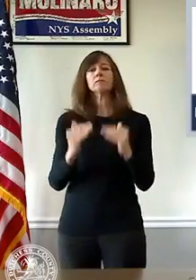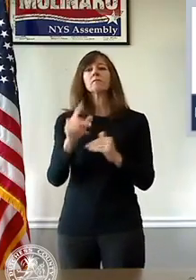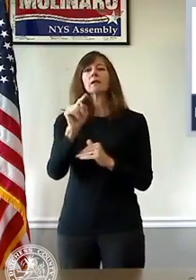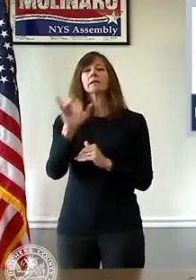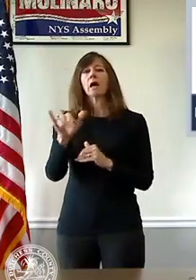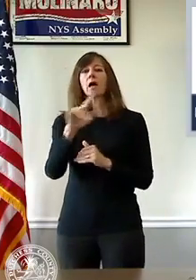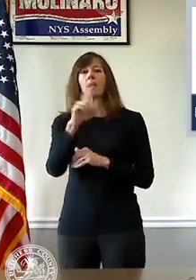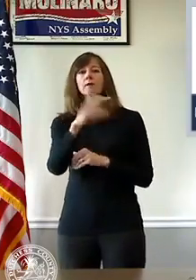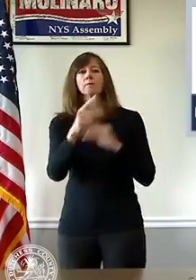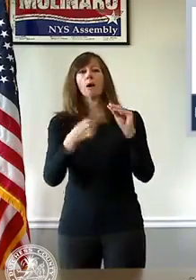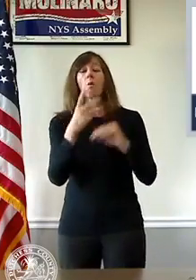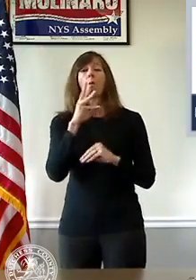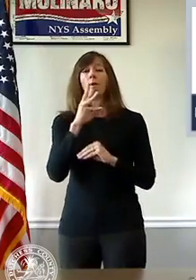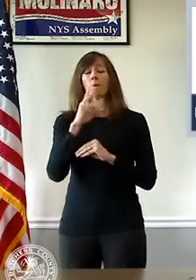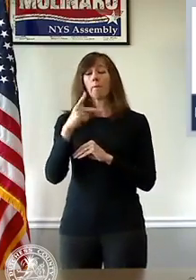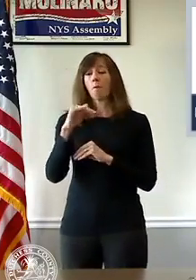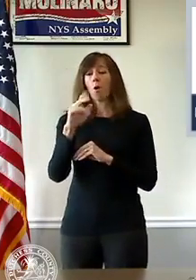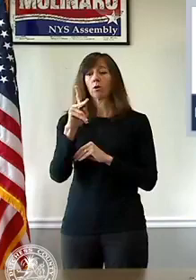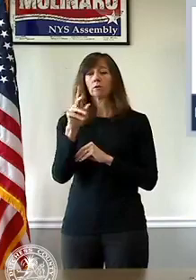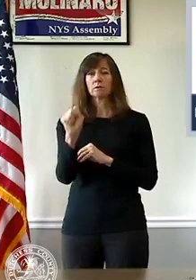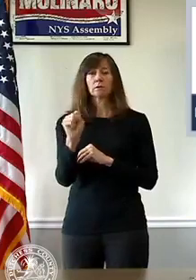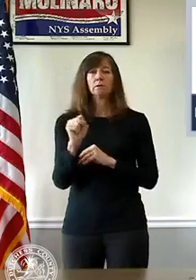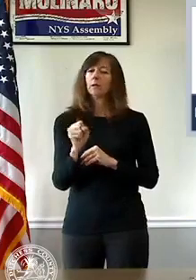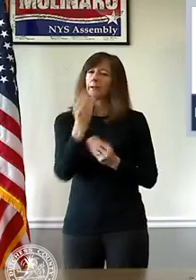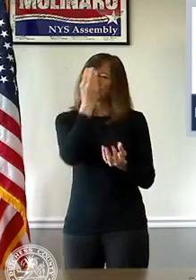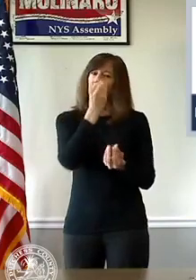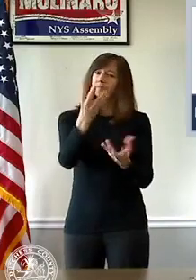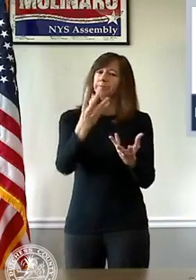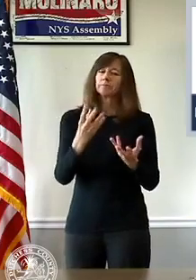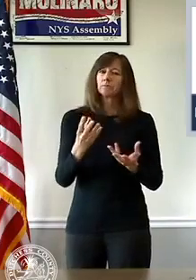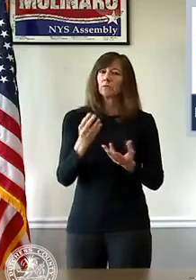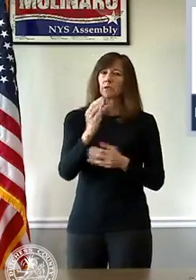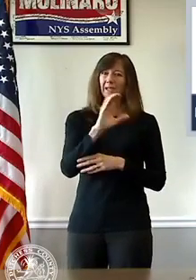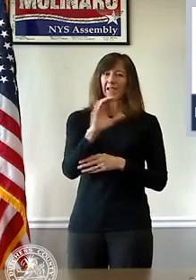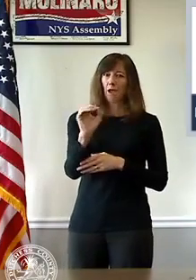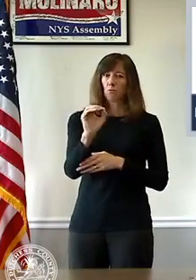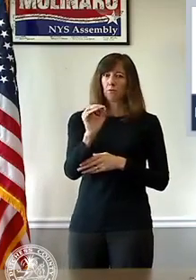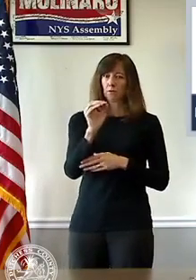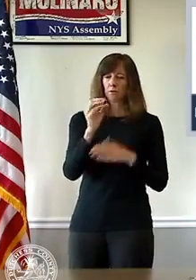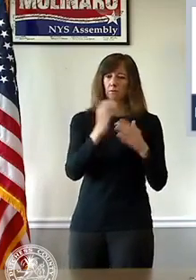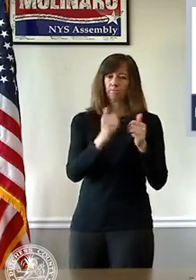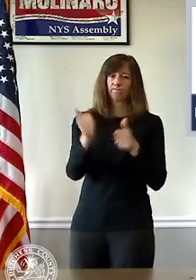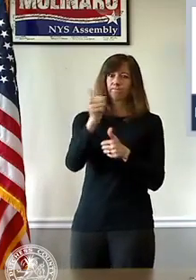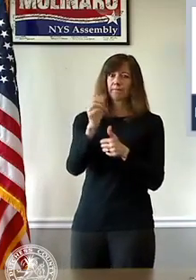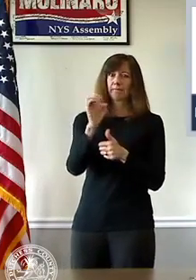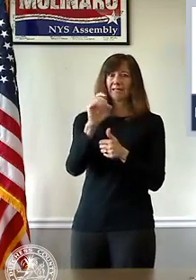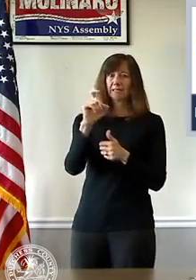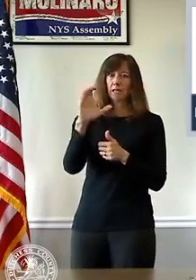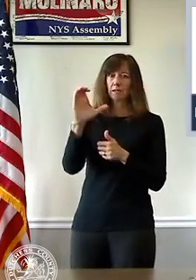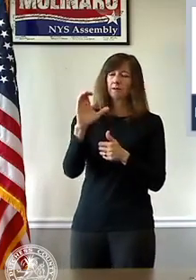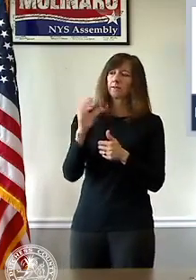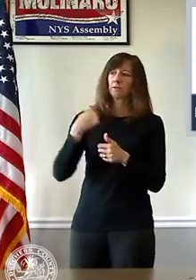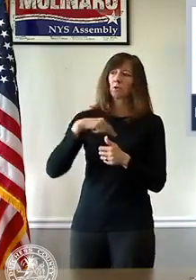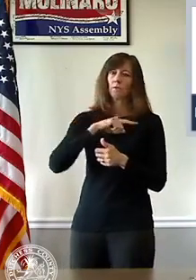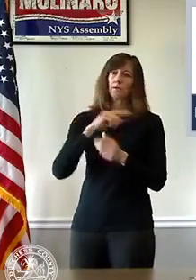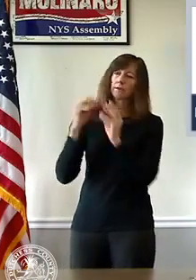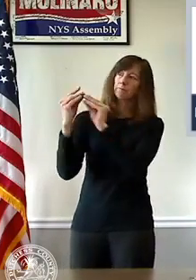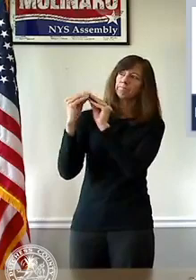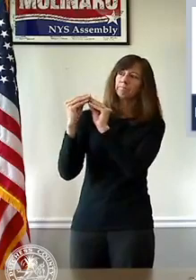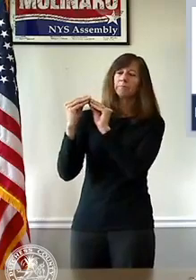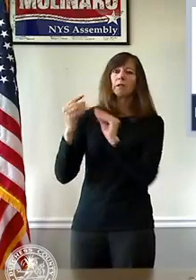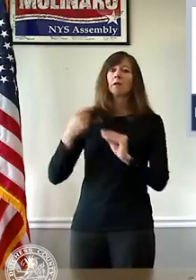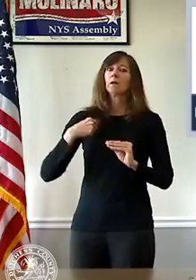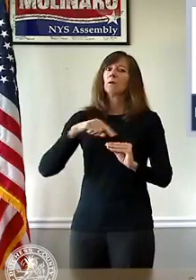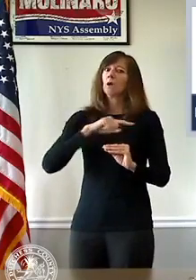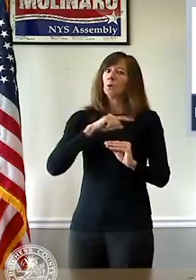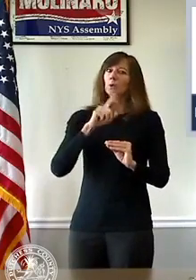absolutely, I can tell you that the county executives have made this a case. We are running the risk of really threatening here